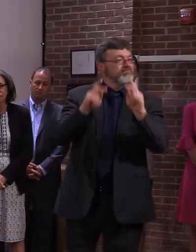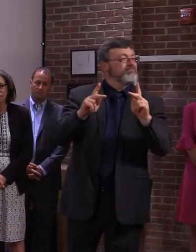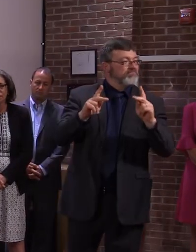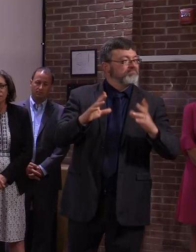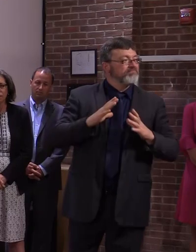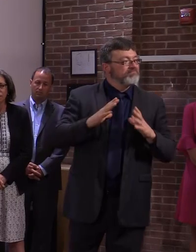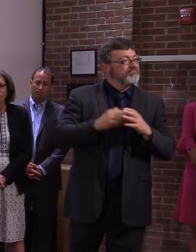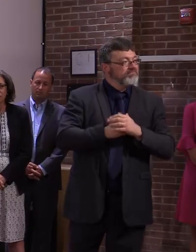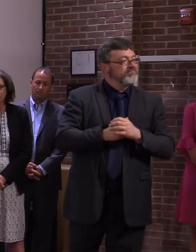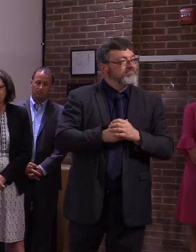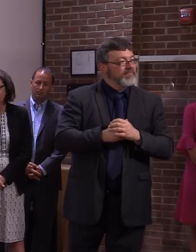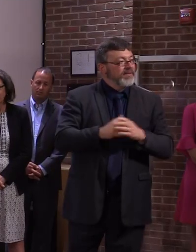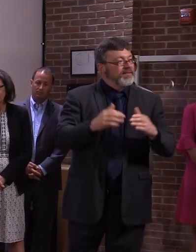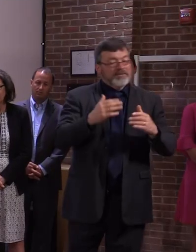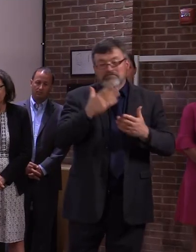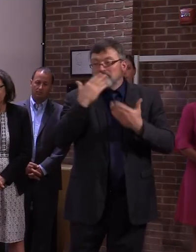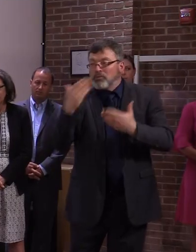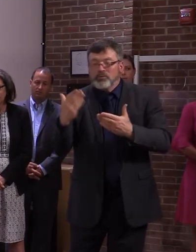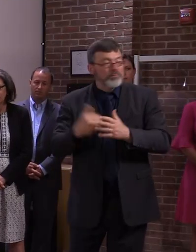Okay, great. Thank you very much.